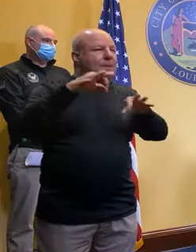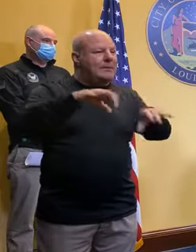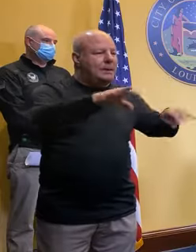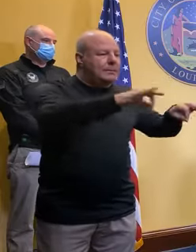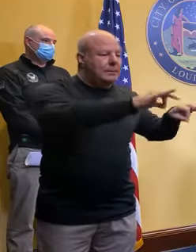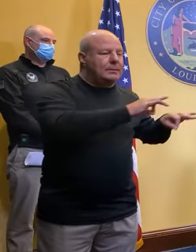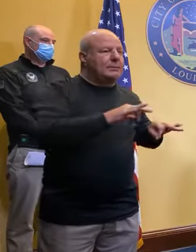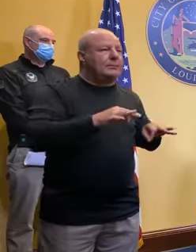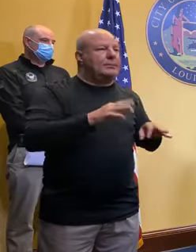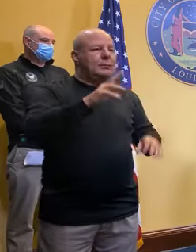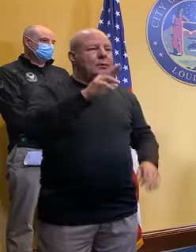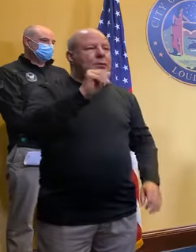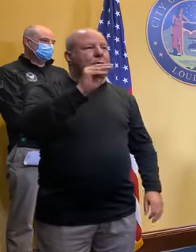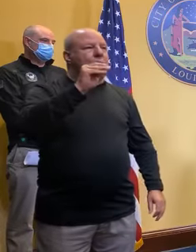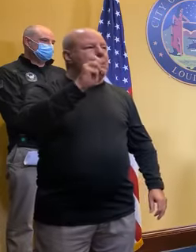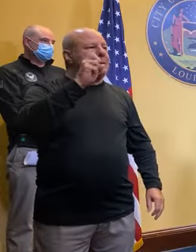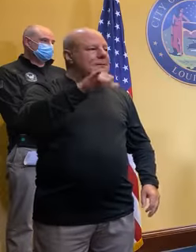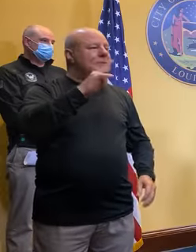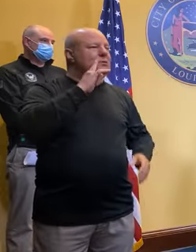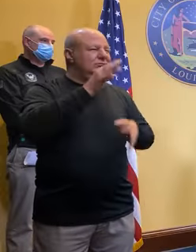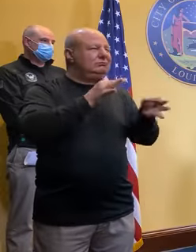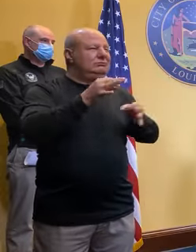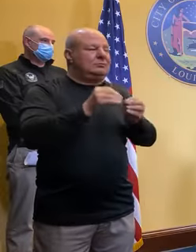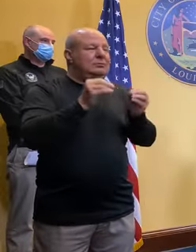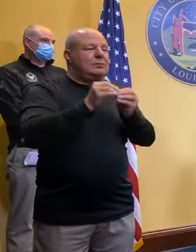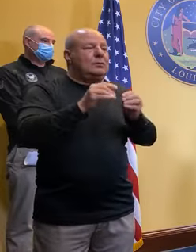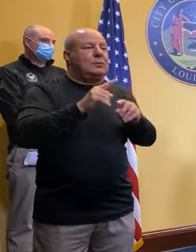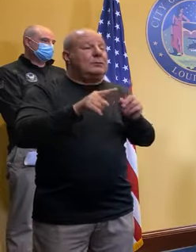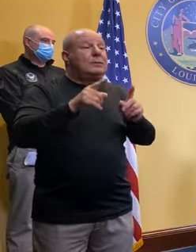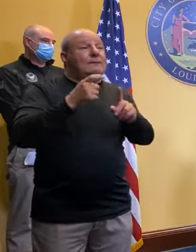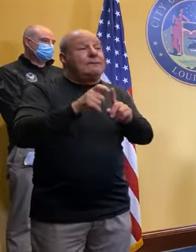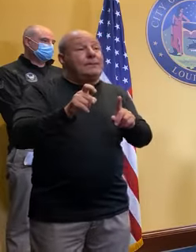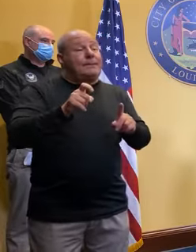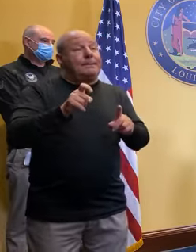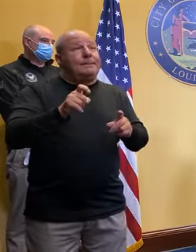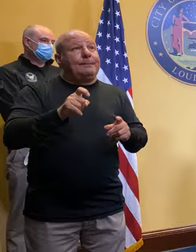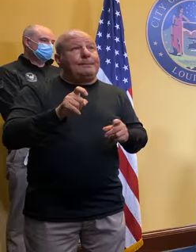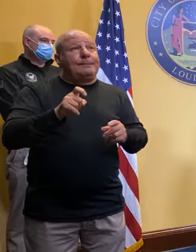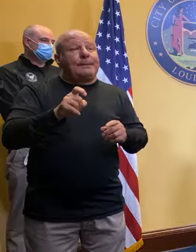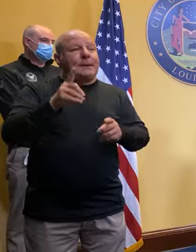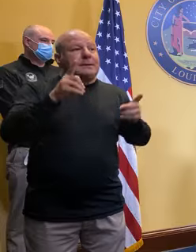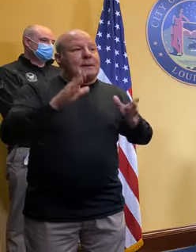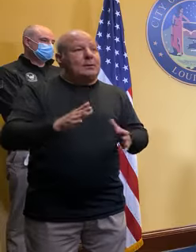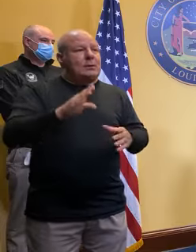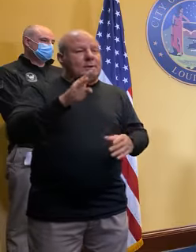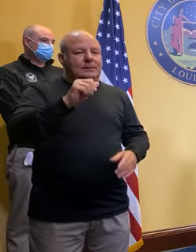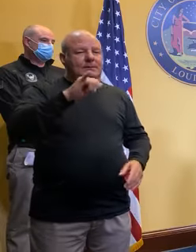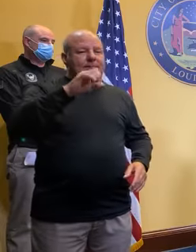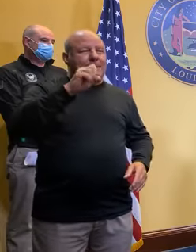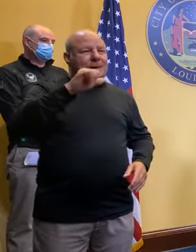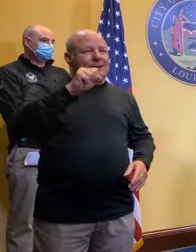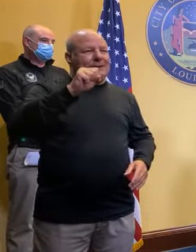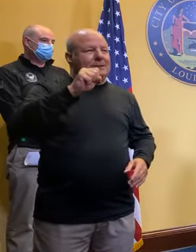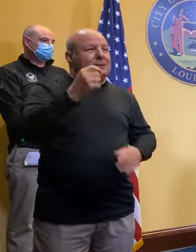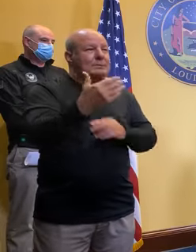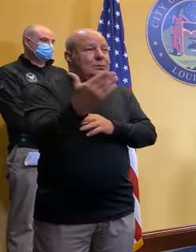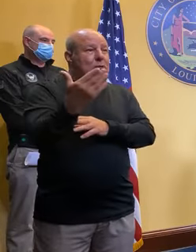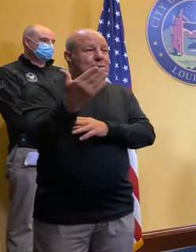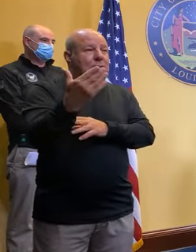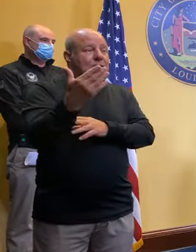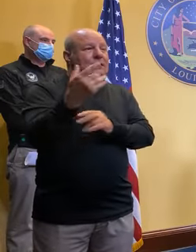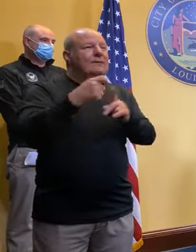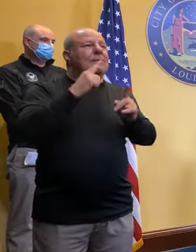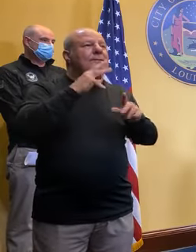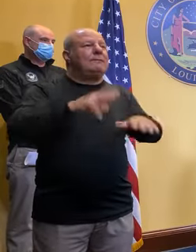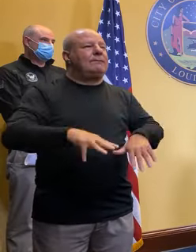a little more information on that. But hearing from Director Bays this morning from our